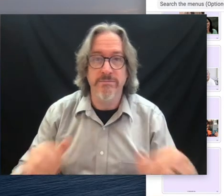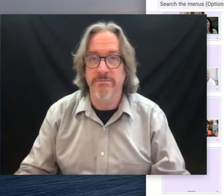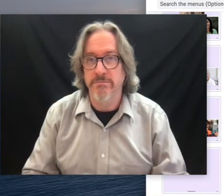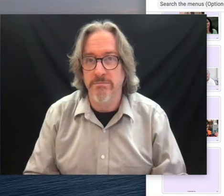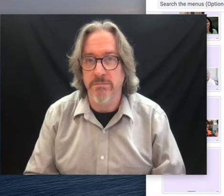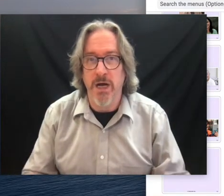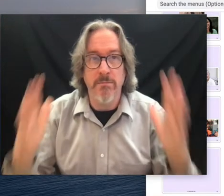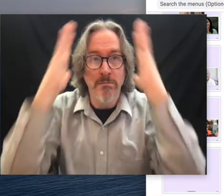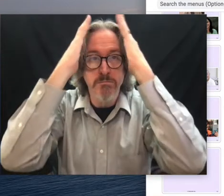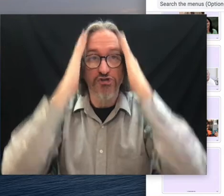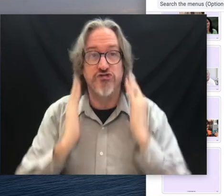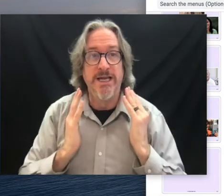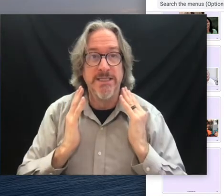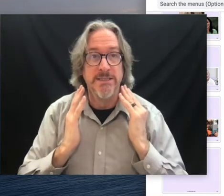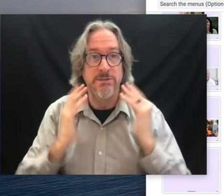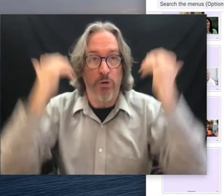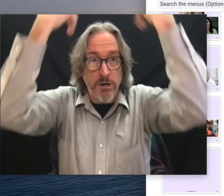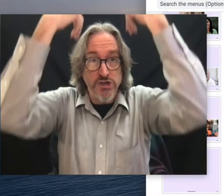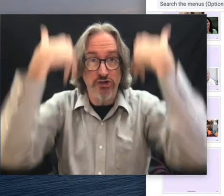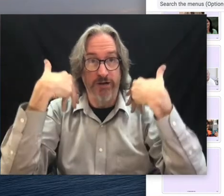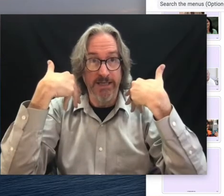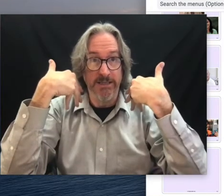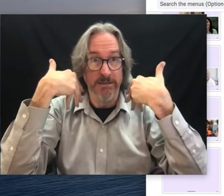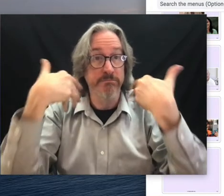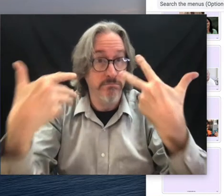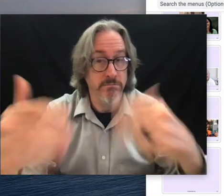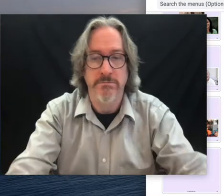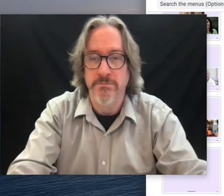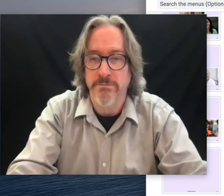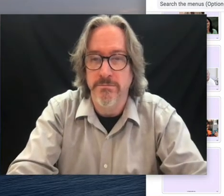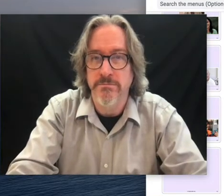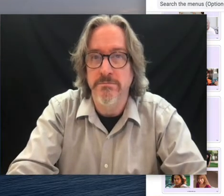wavy, straight or straight,